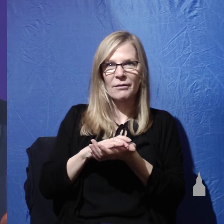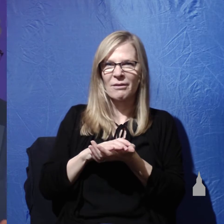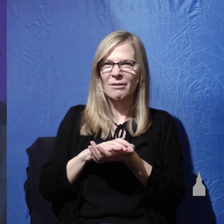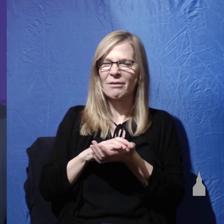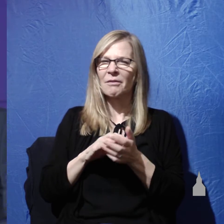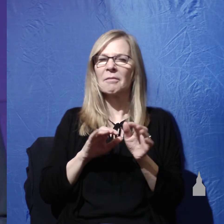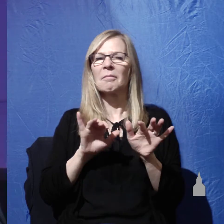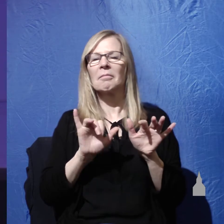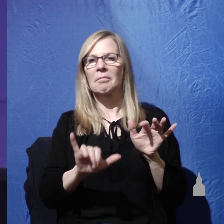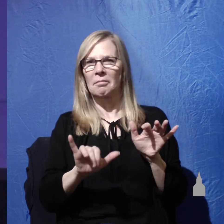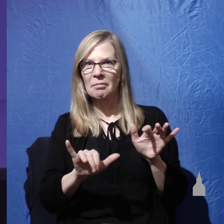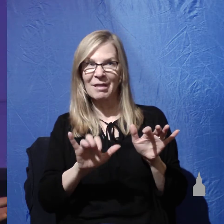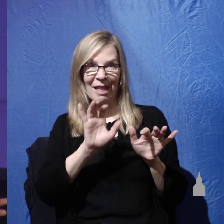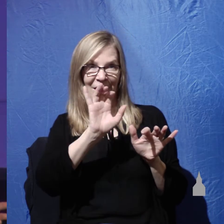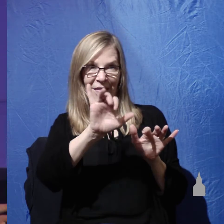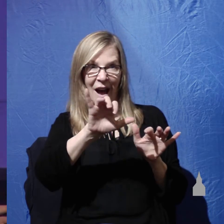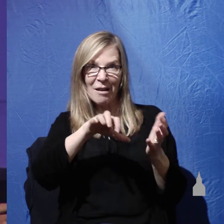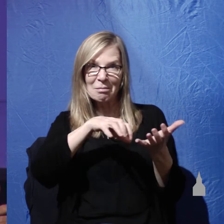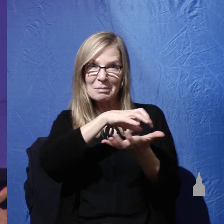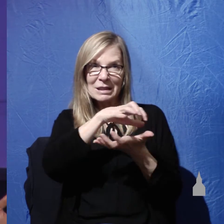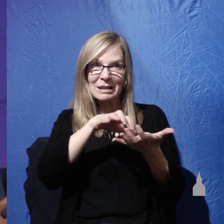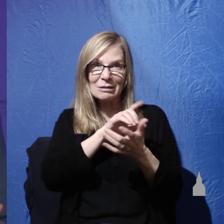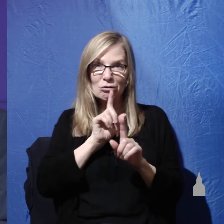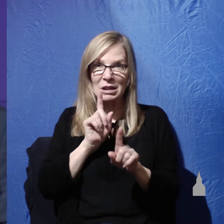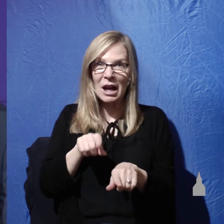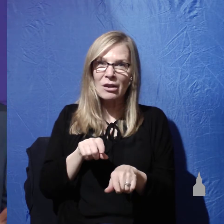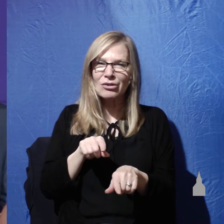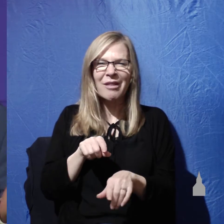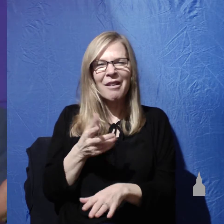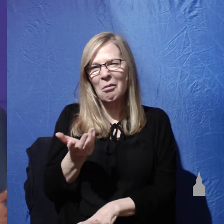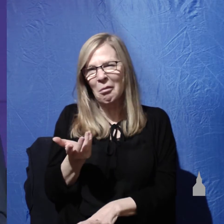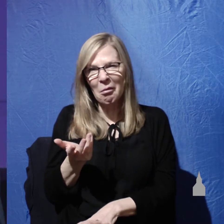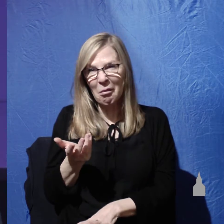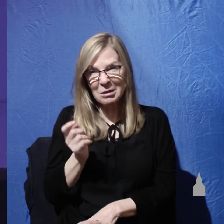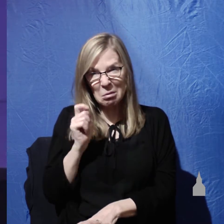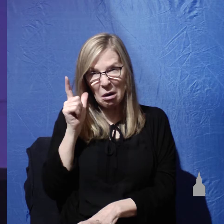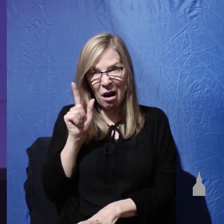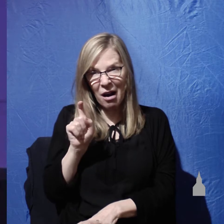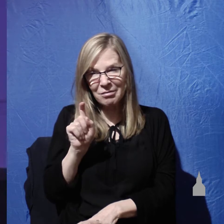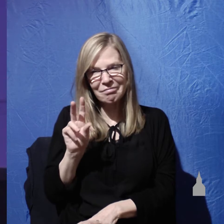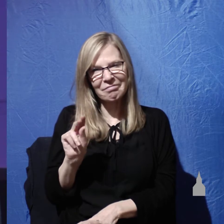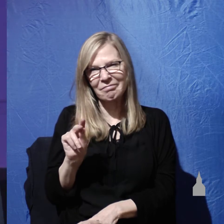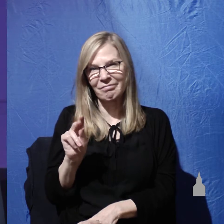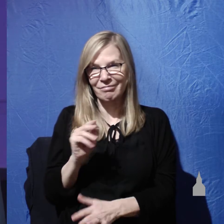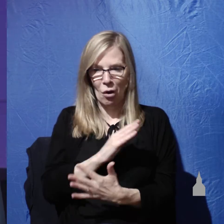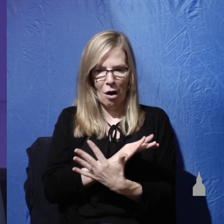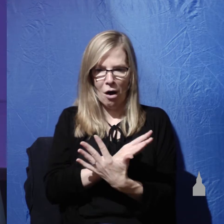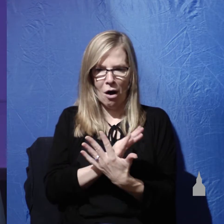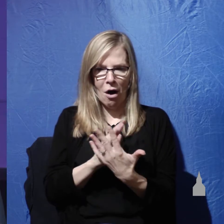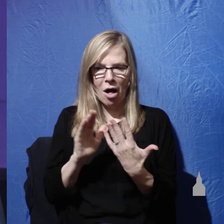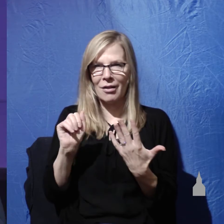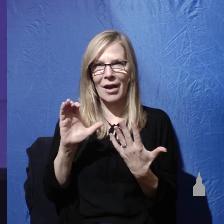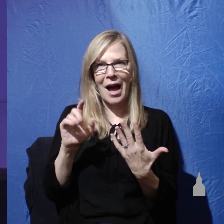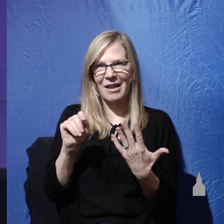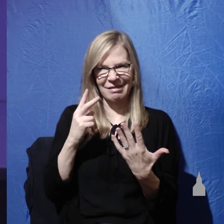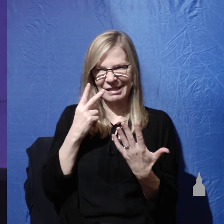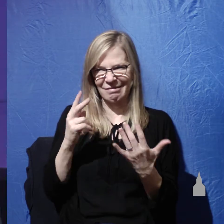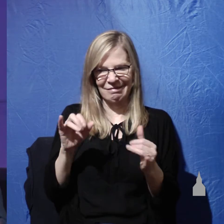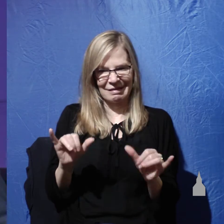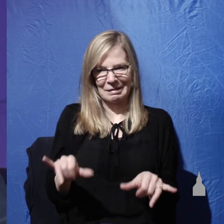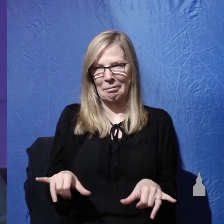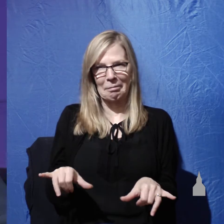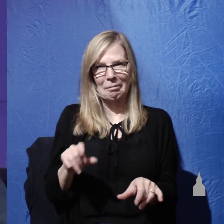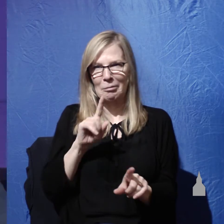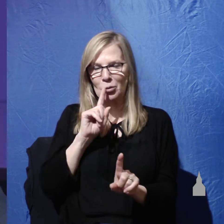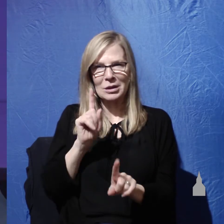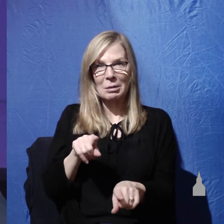mixed reaction should not surprise us, because throughout the book of Acts, this is what we've seen exactly the